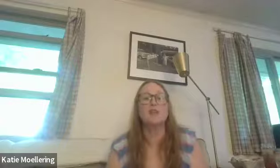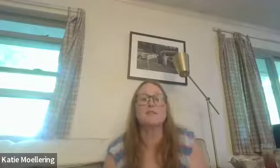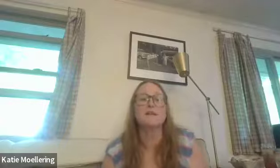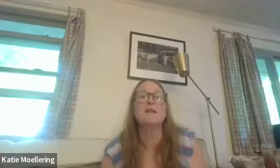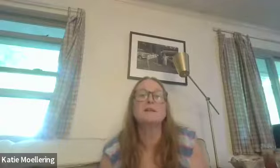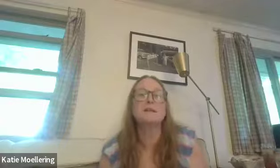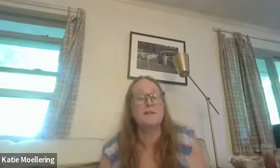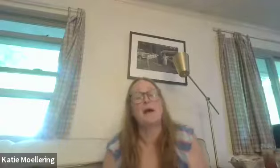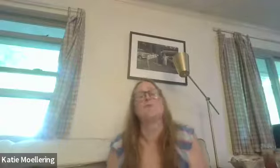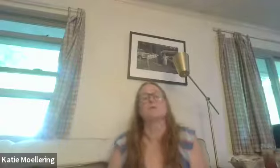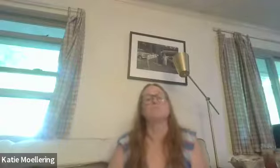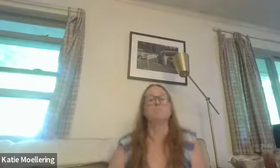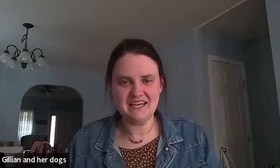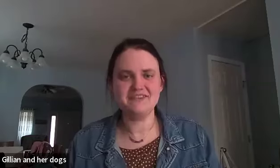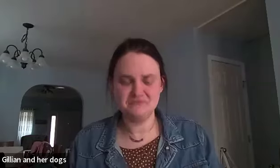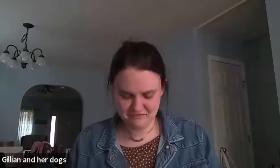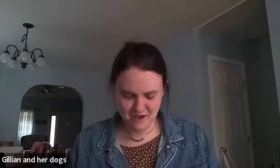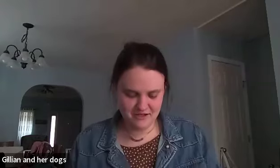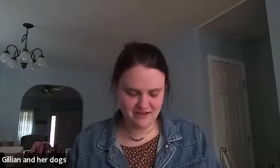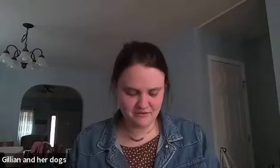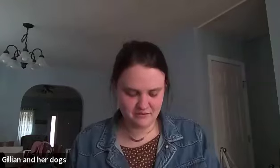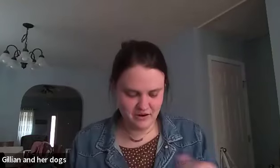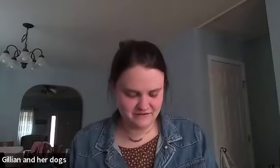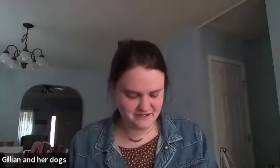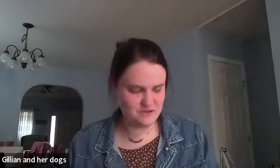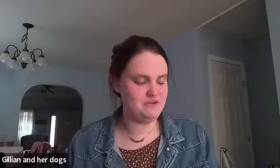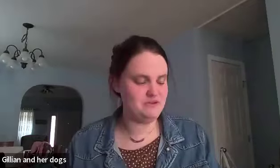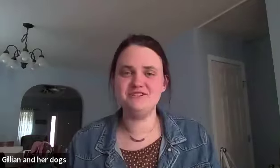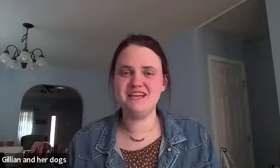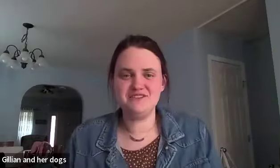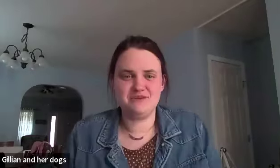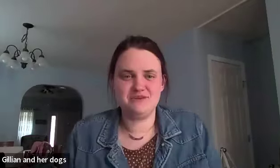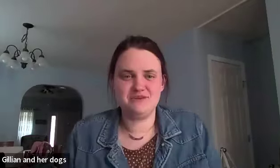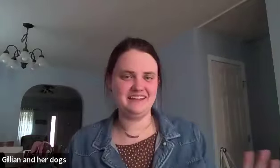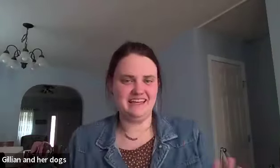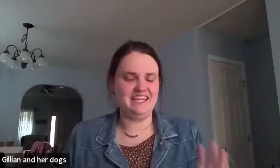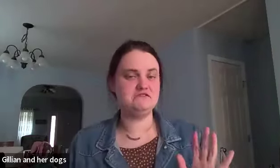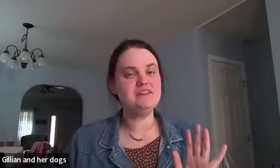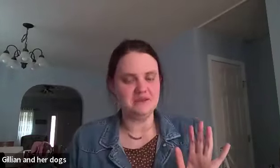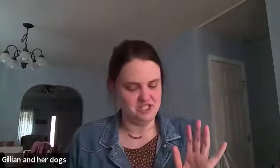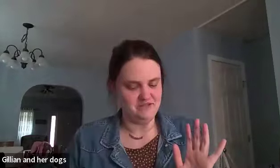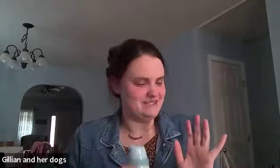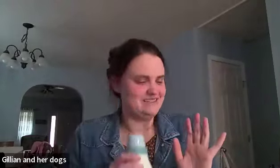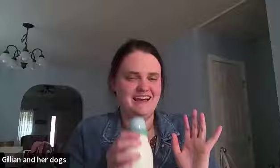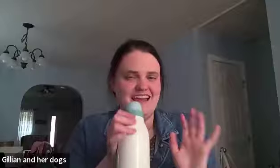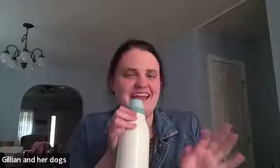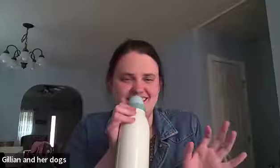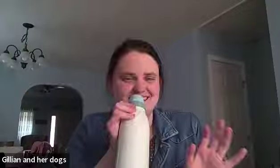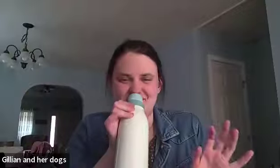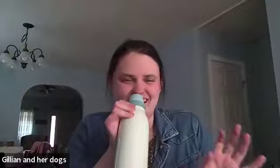just leave it out. yes. I'll be like, preface, we will never sign this one because it gives me the EBGBs. Like I hate it so